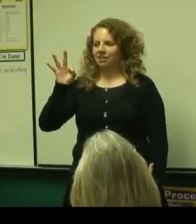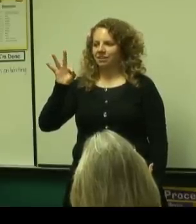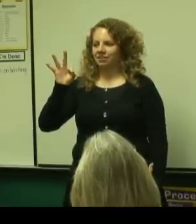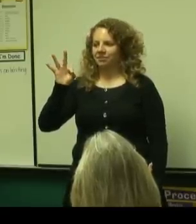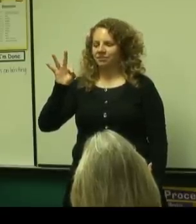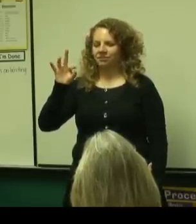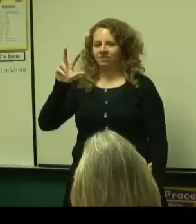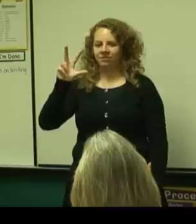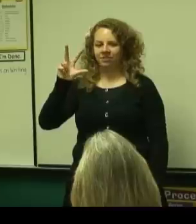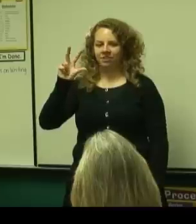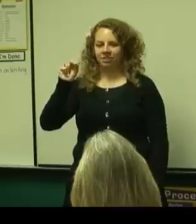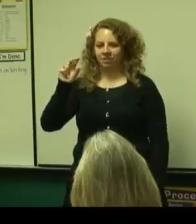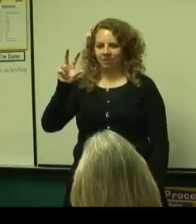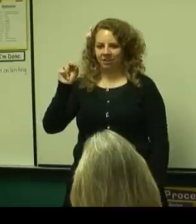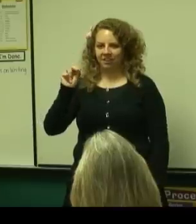29, 30,